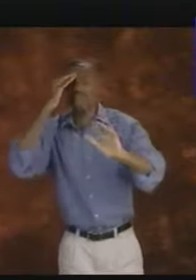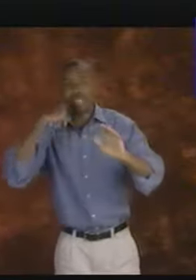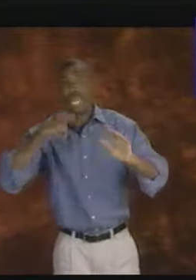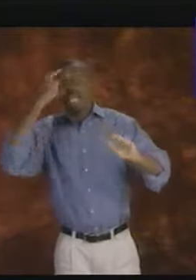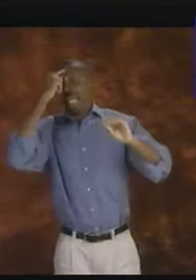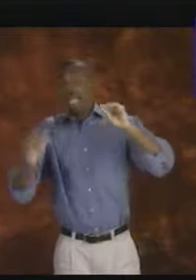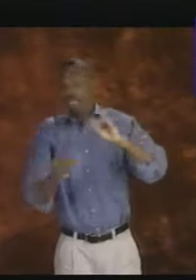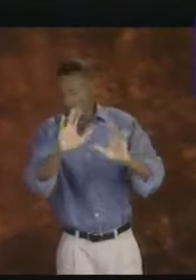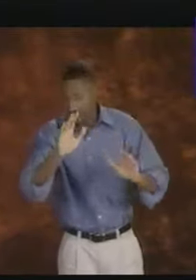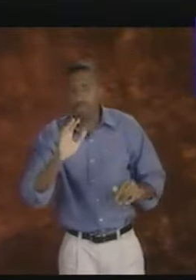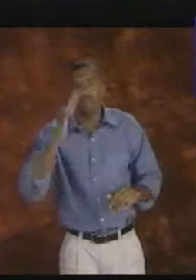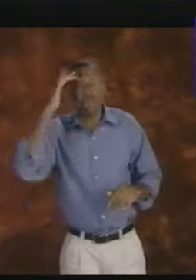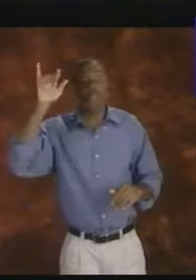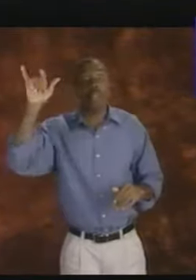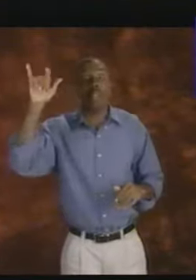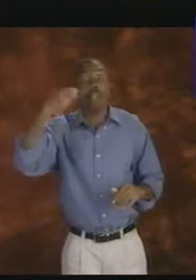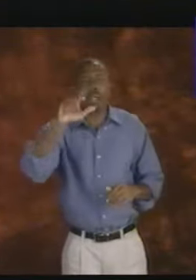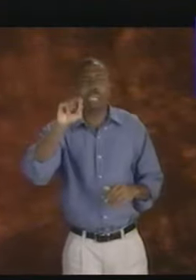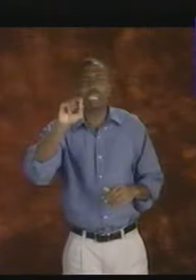Oh, I remember now.